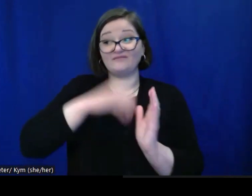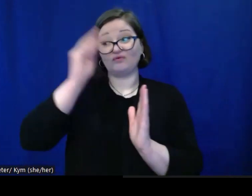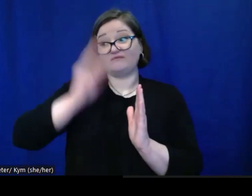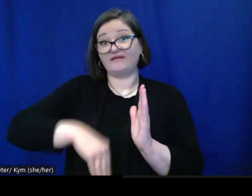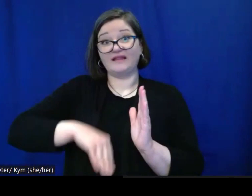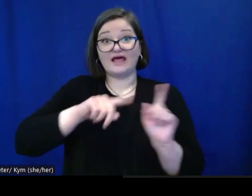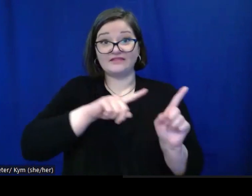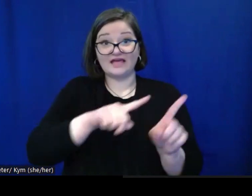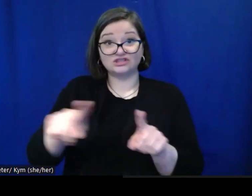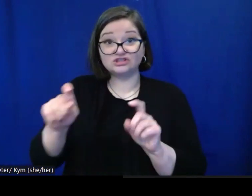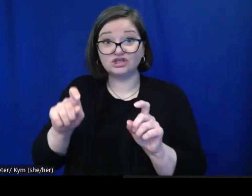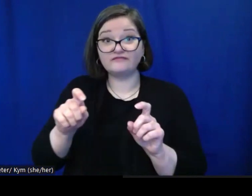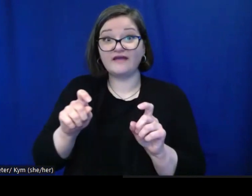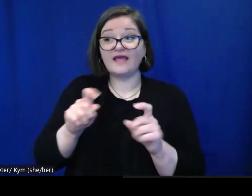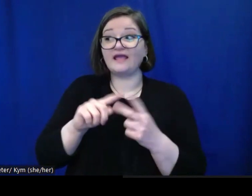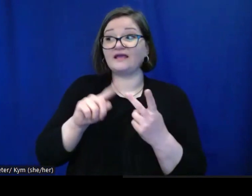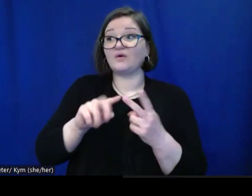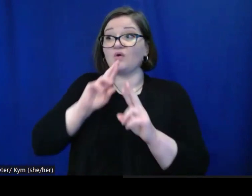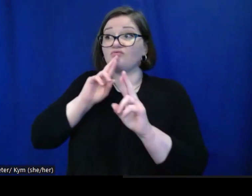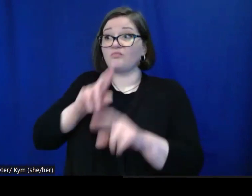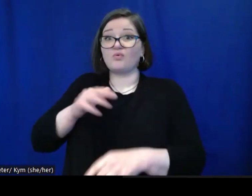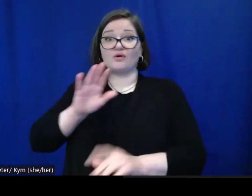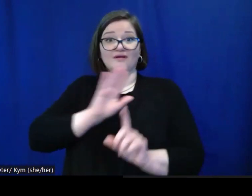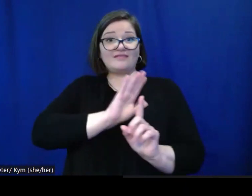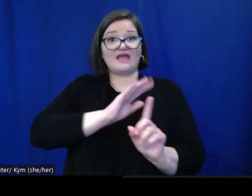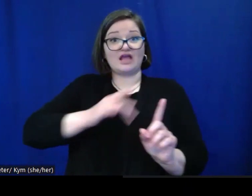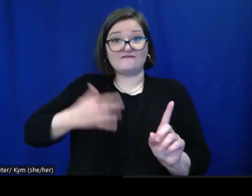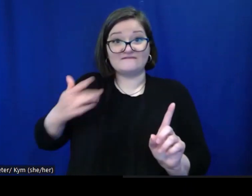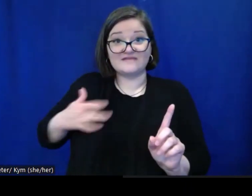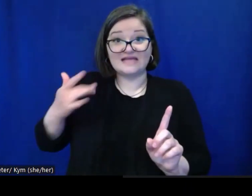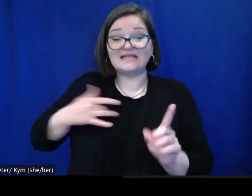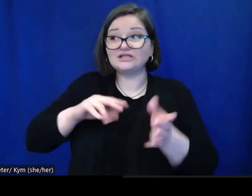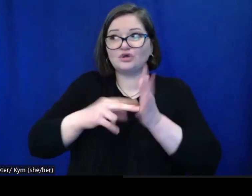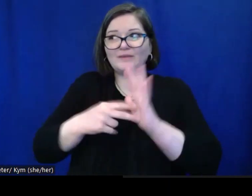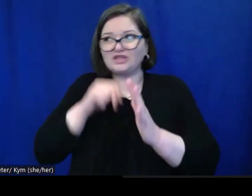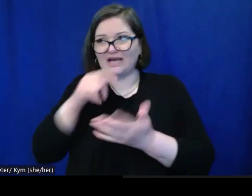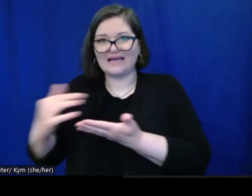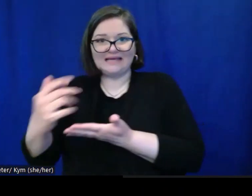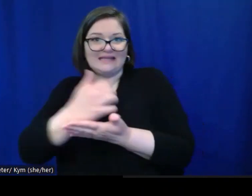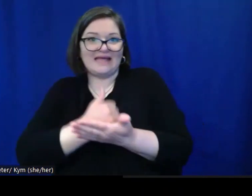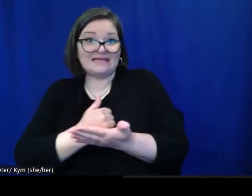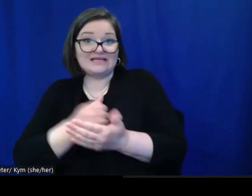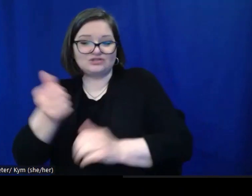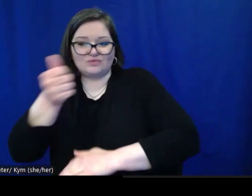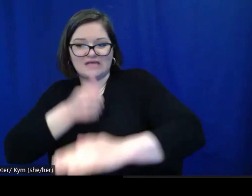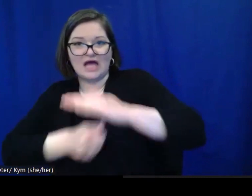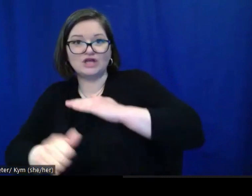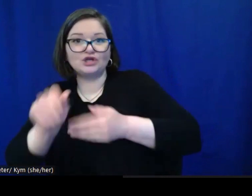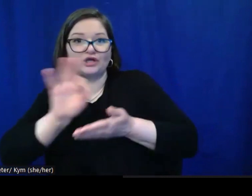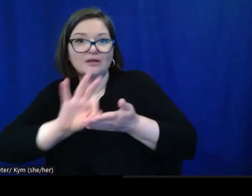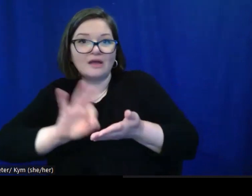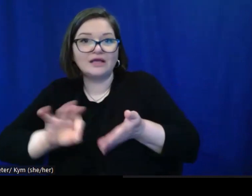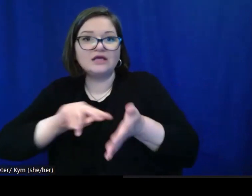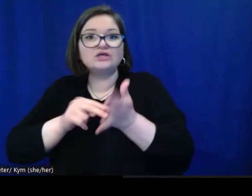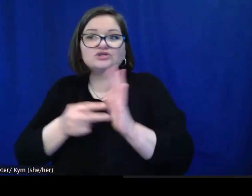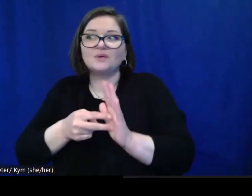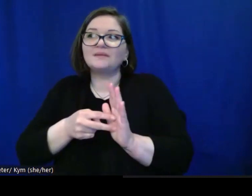or report what they're feeling. And those underreportings result in less care